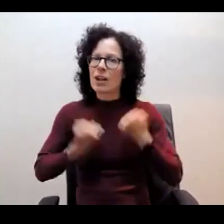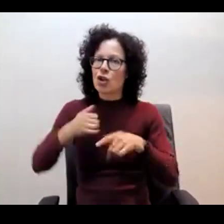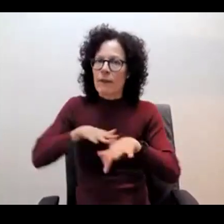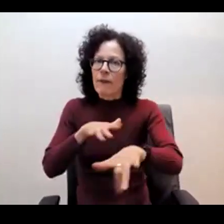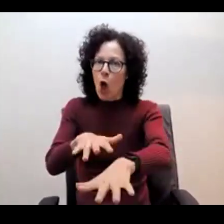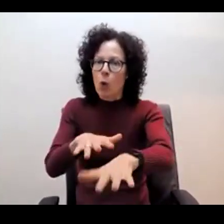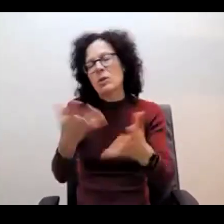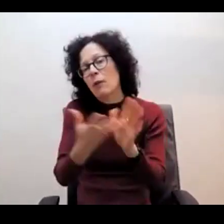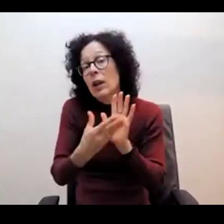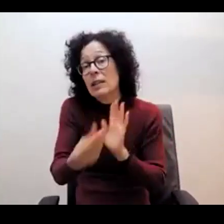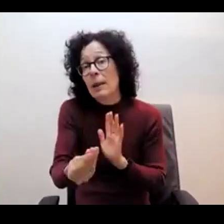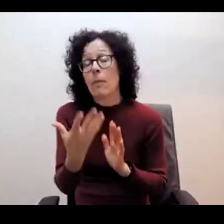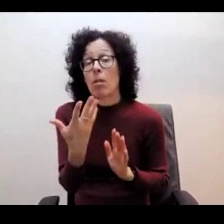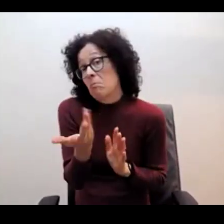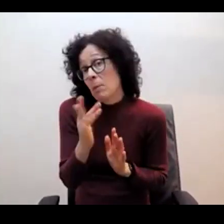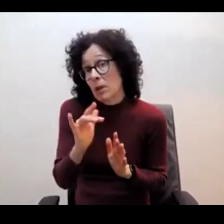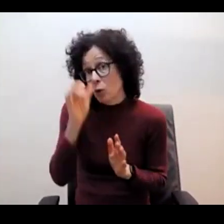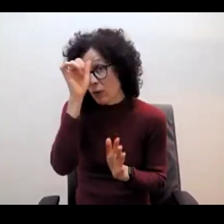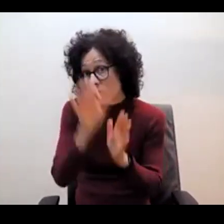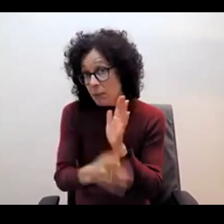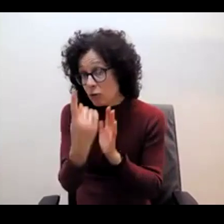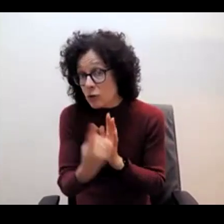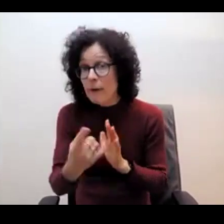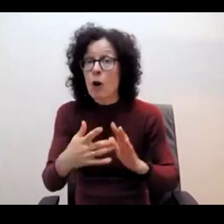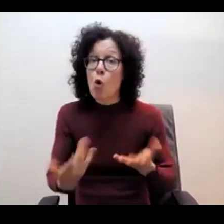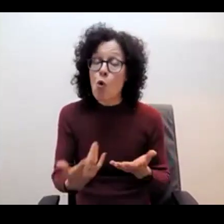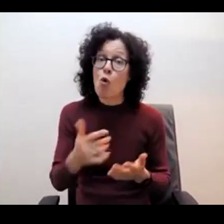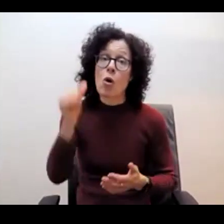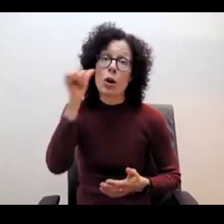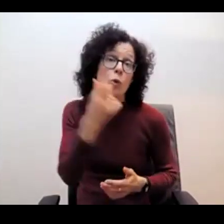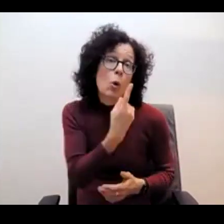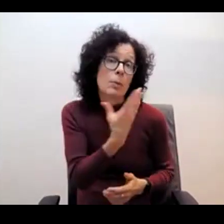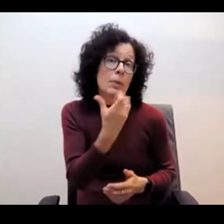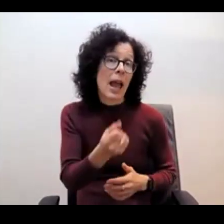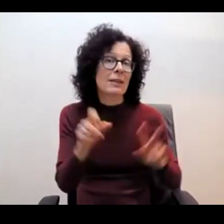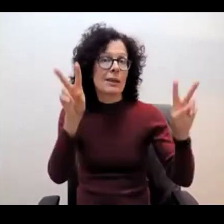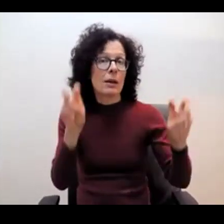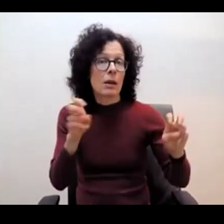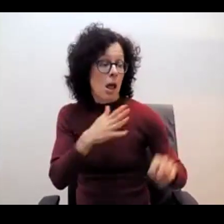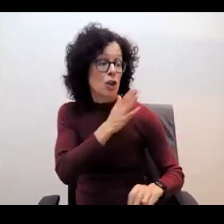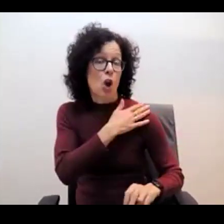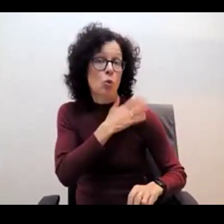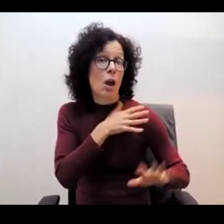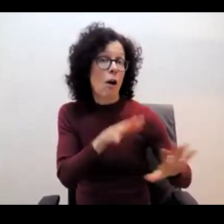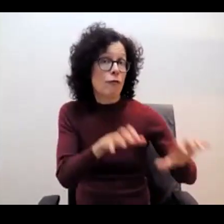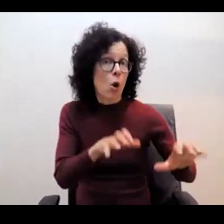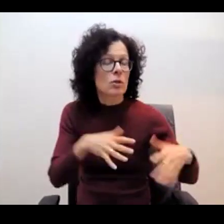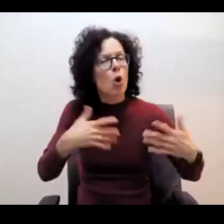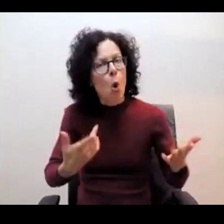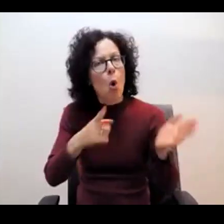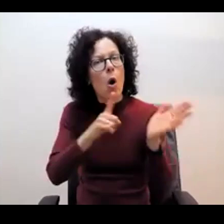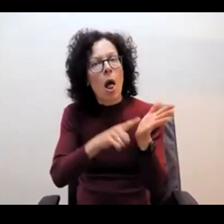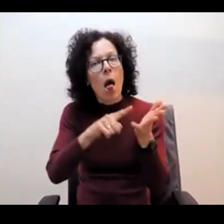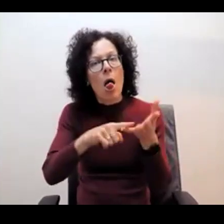is maybe you have experienced, or you know people with either a frozen shoulder or lumbago, for example, which